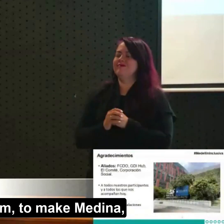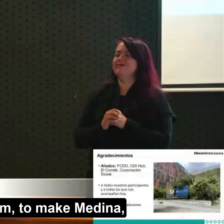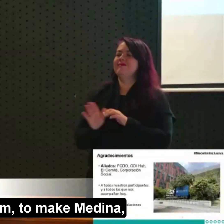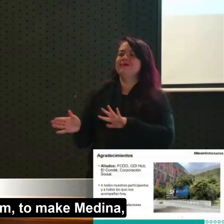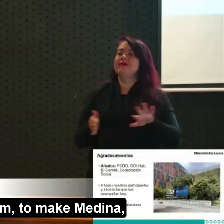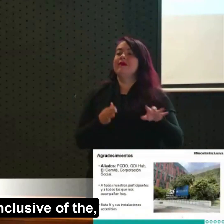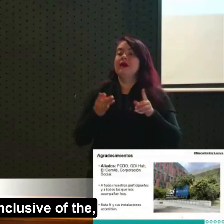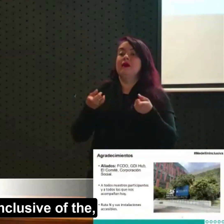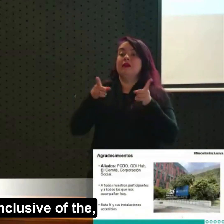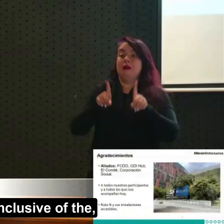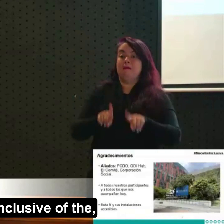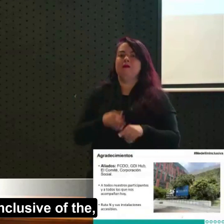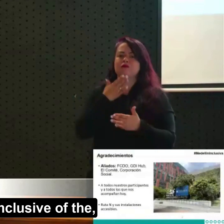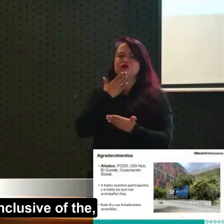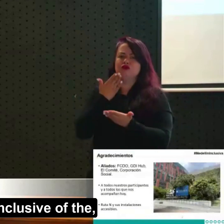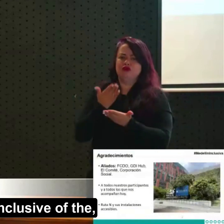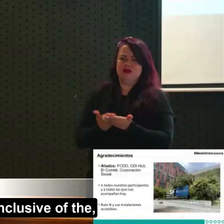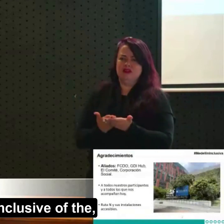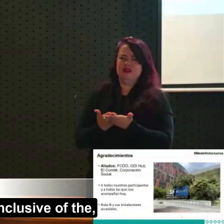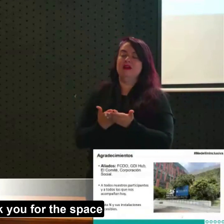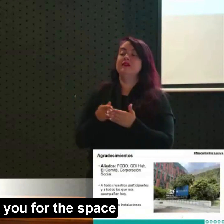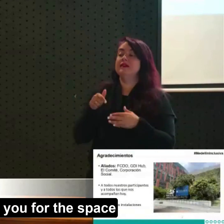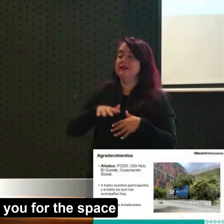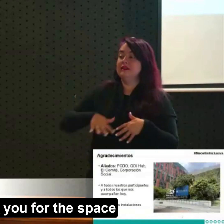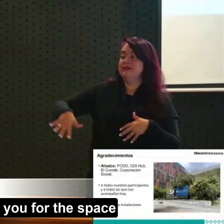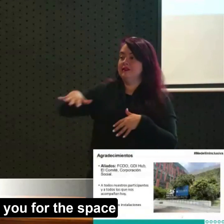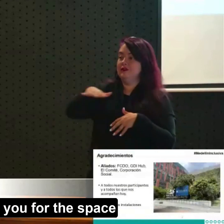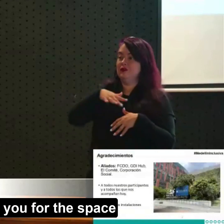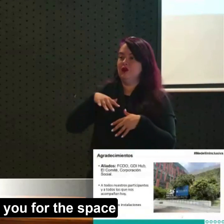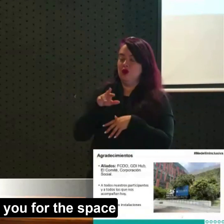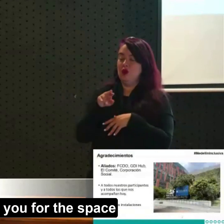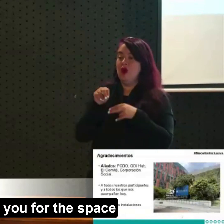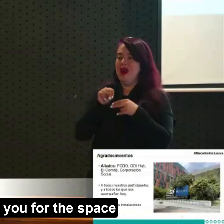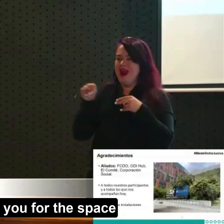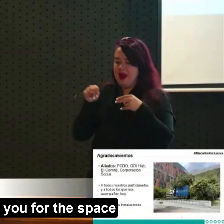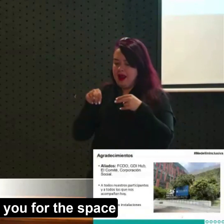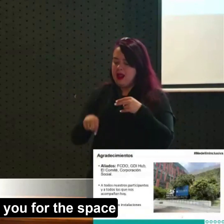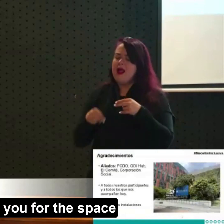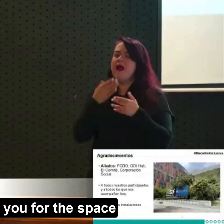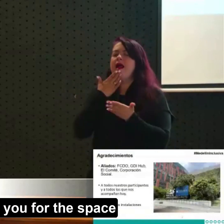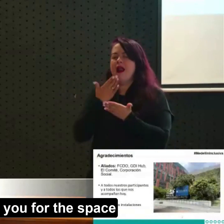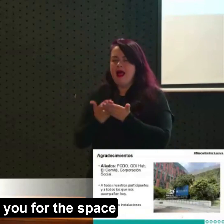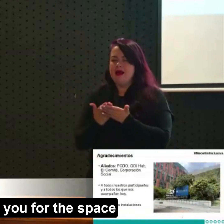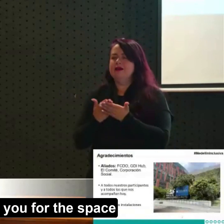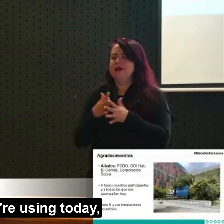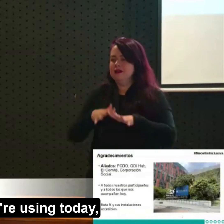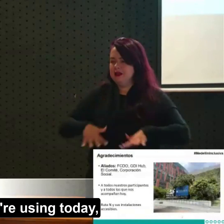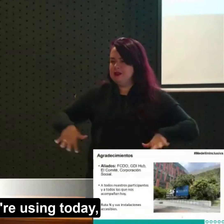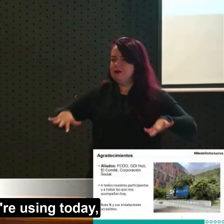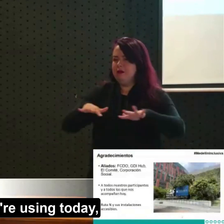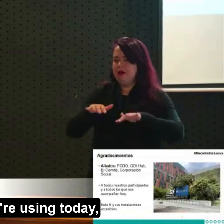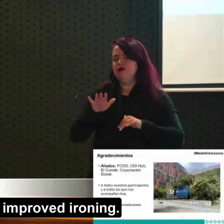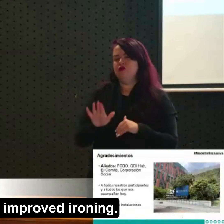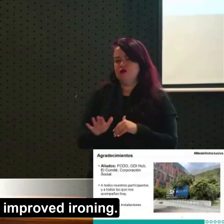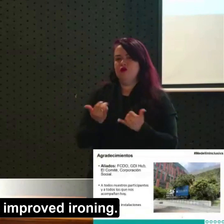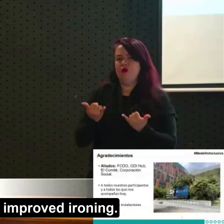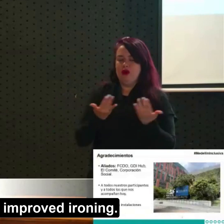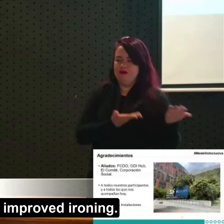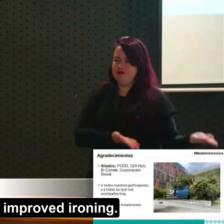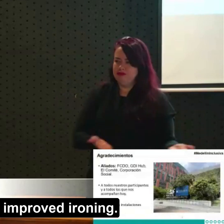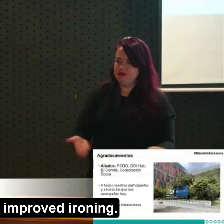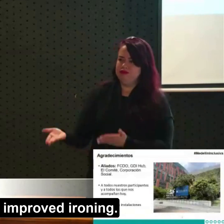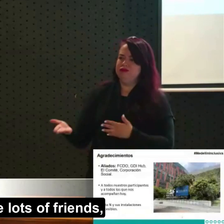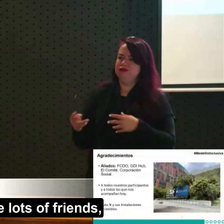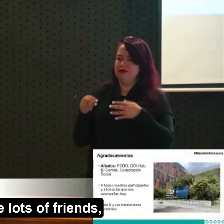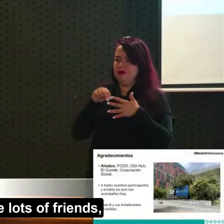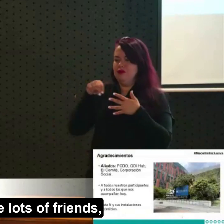to make Medellin a more inclusive of that. And thank you for the space that we're using today, which is